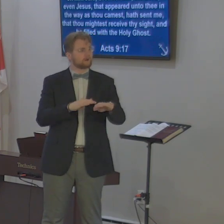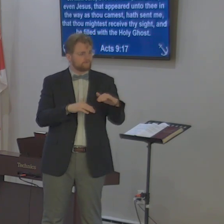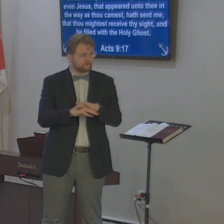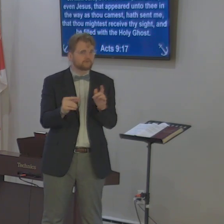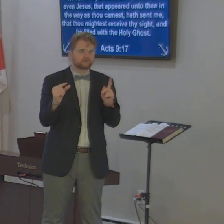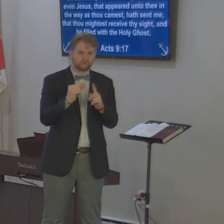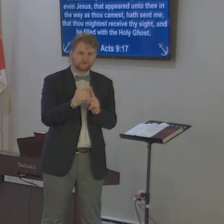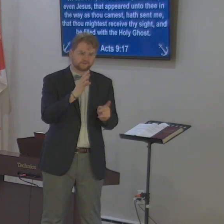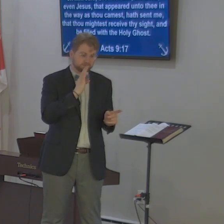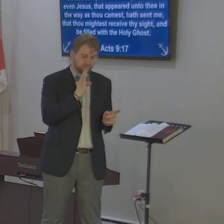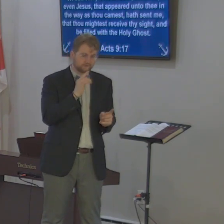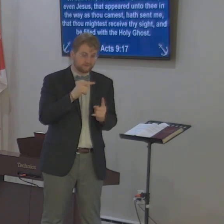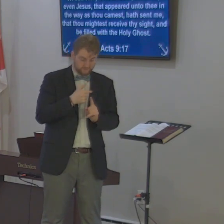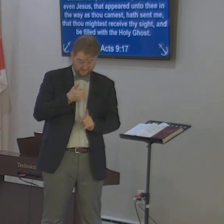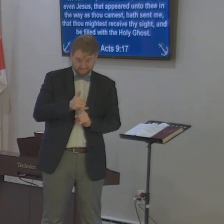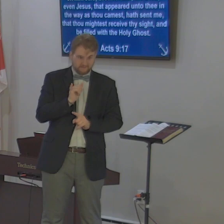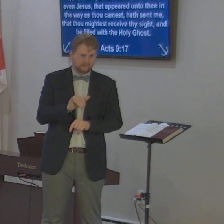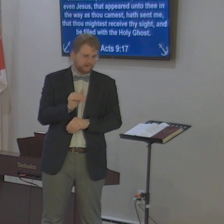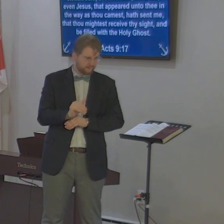him.